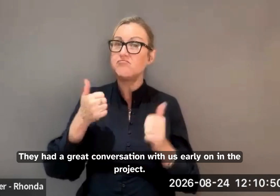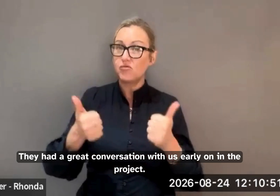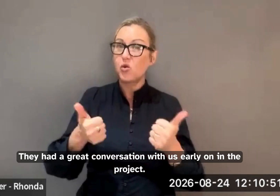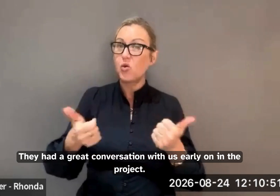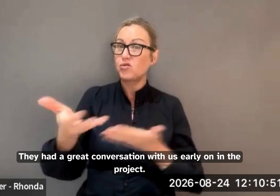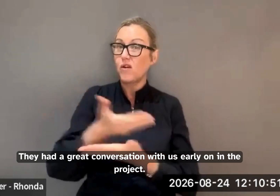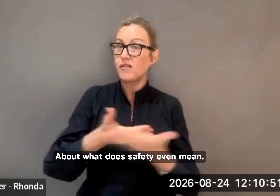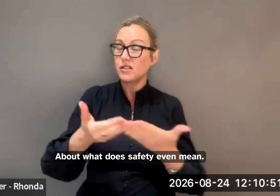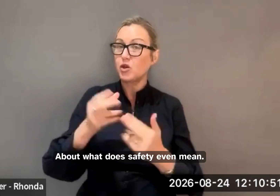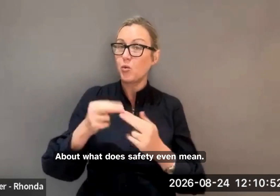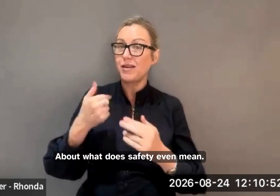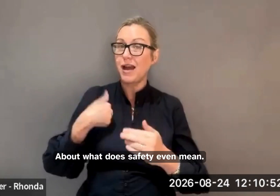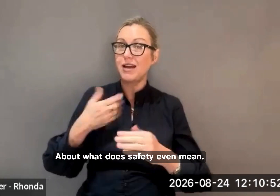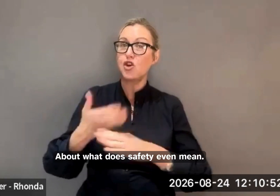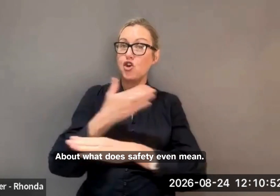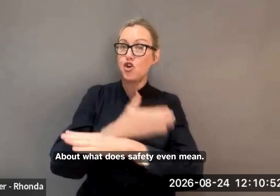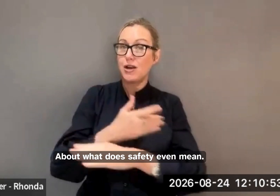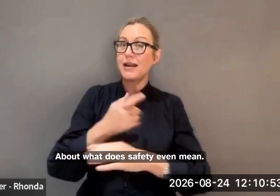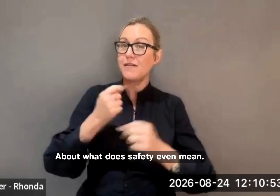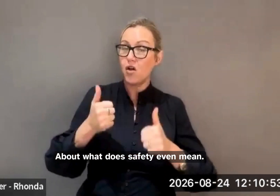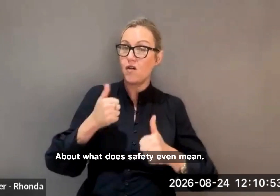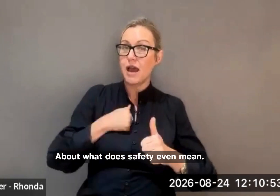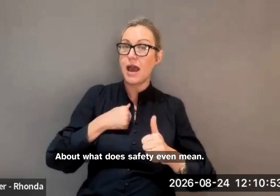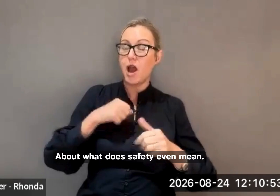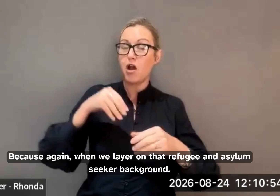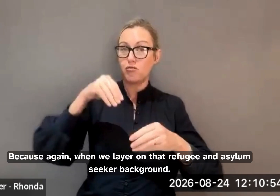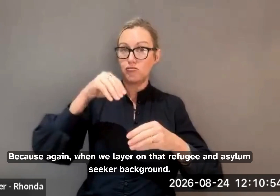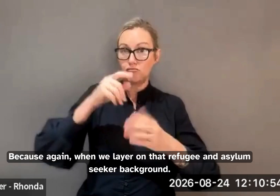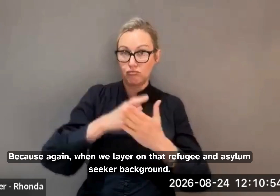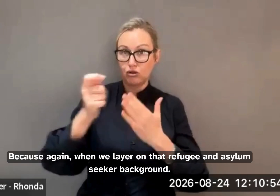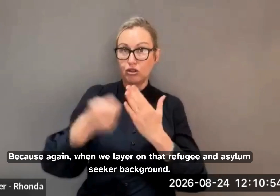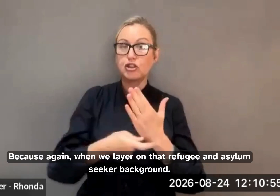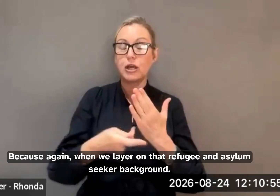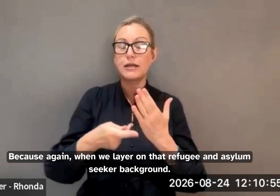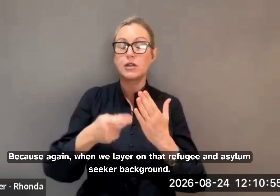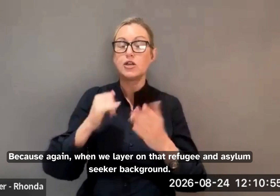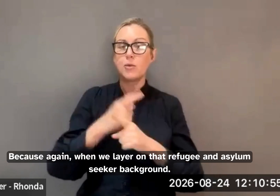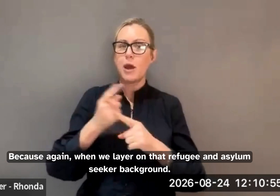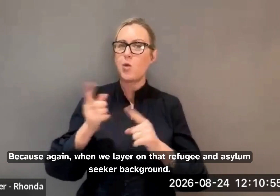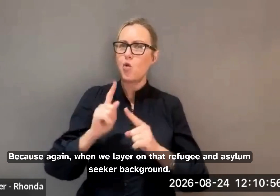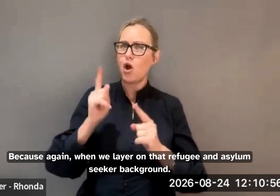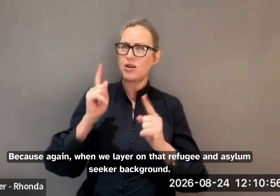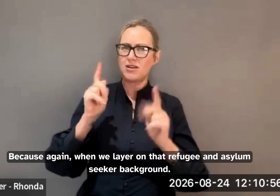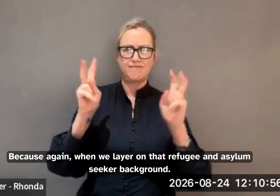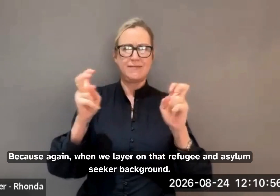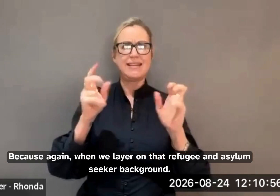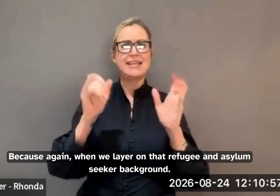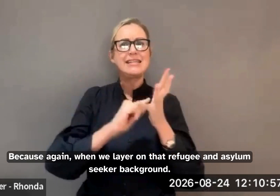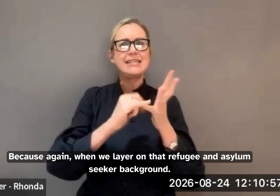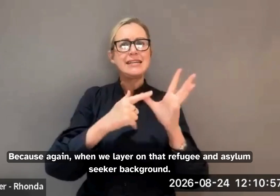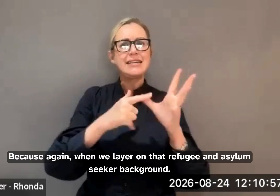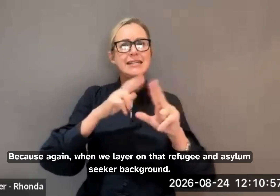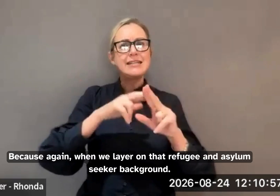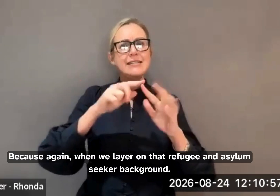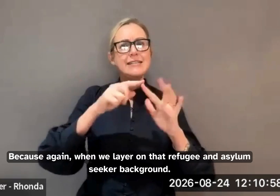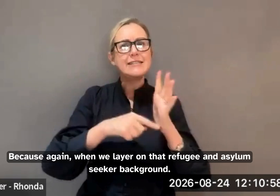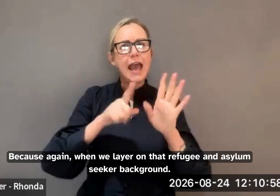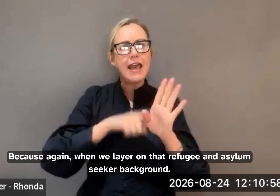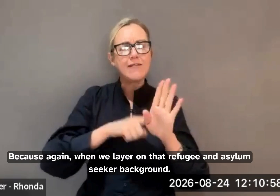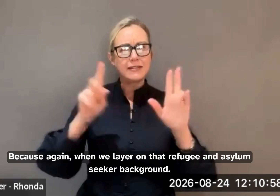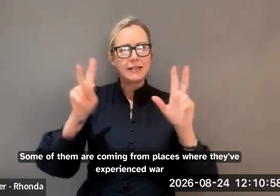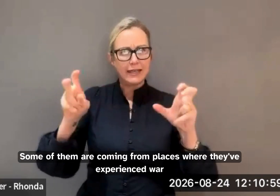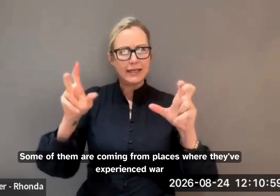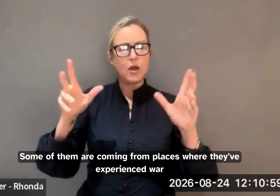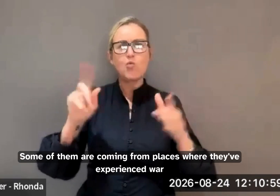early on in the project about what does safety even mean? Because again, when we layer on that refugee and asylum